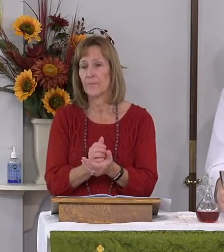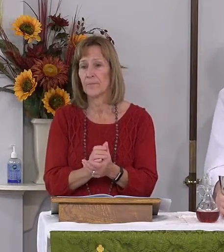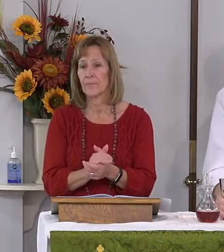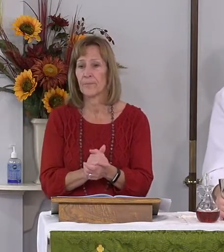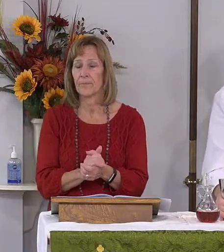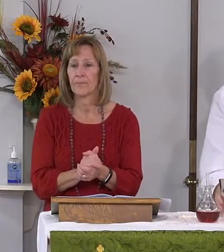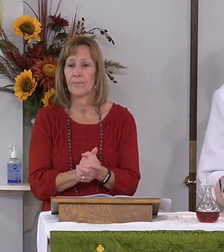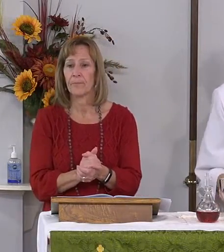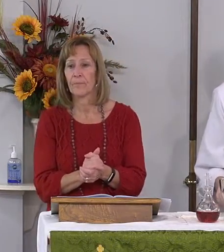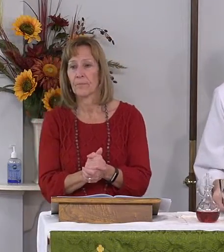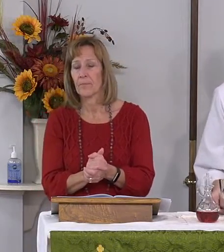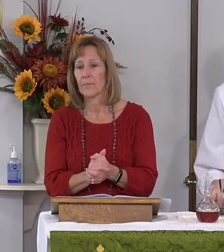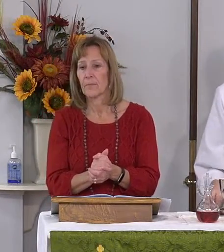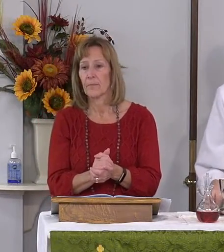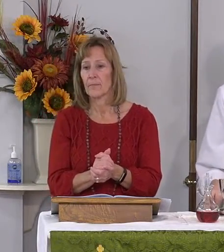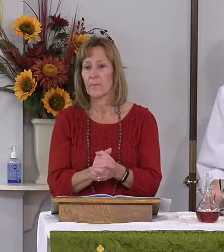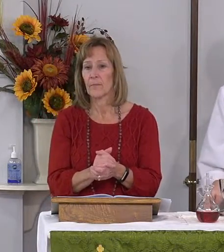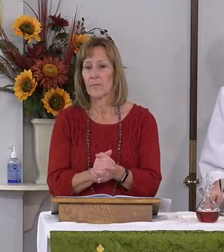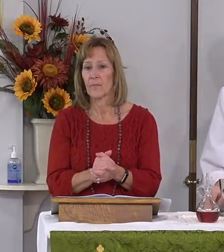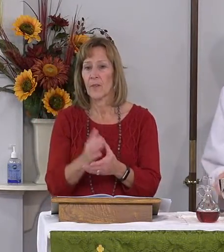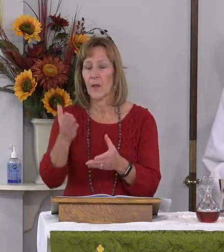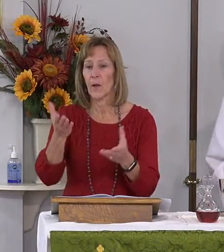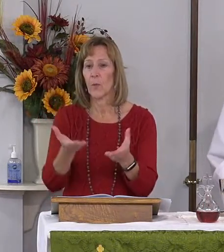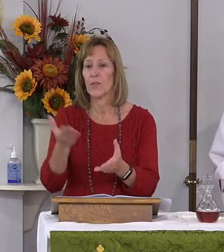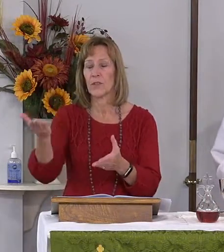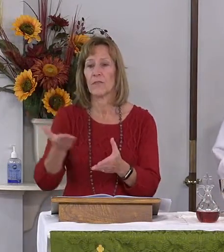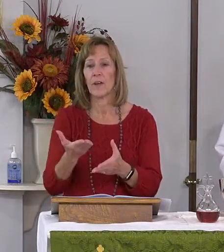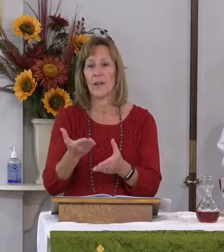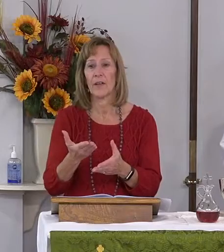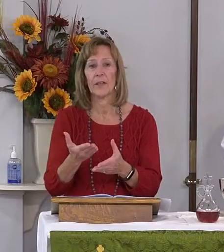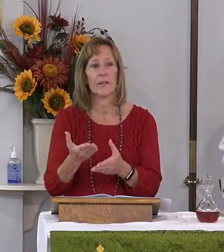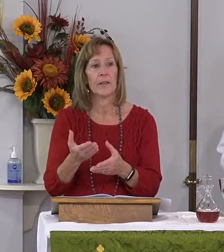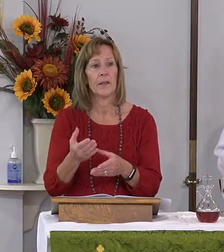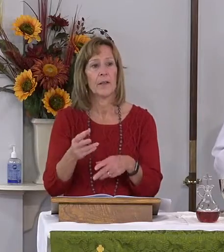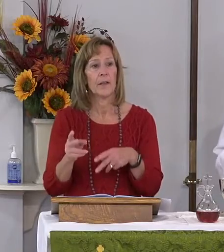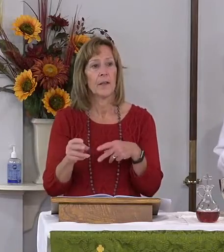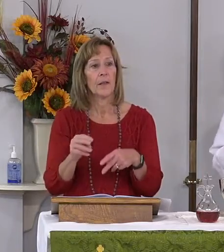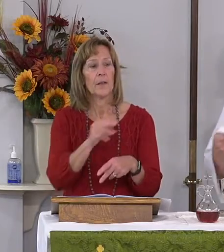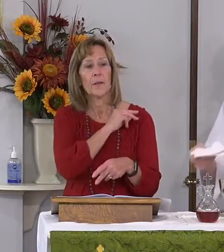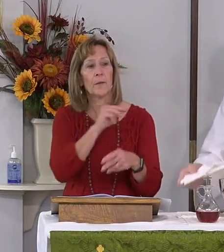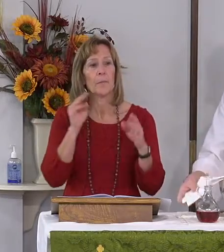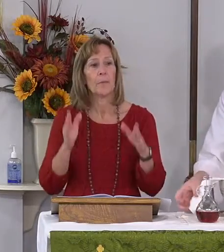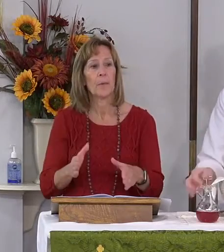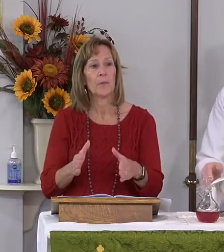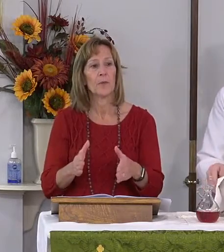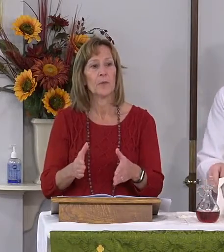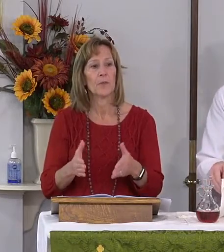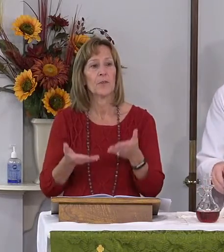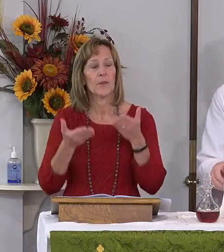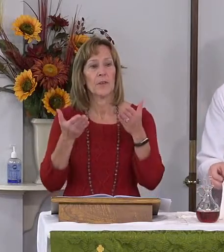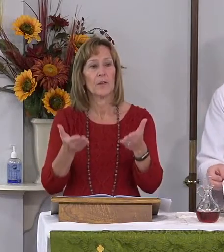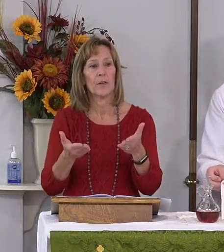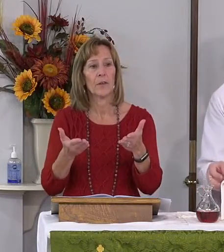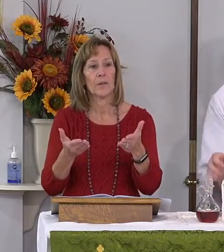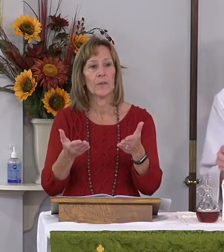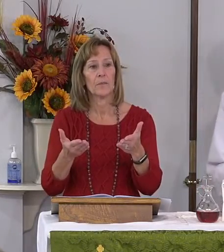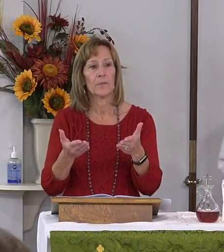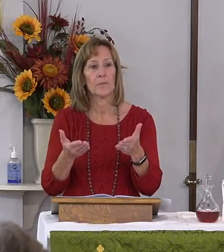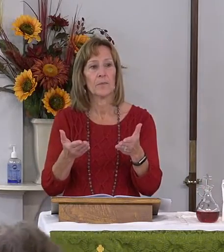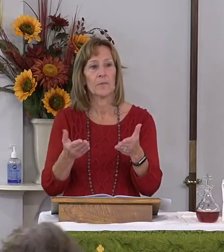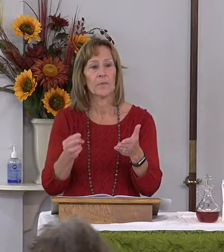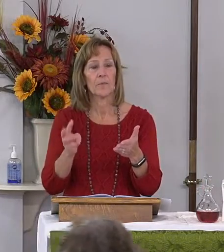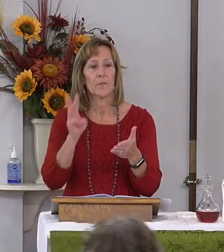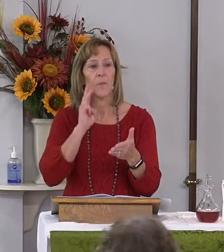Amen. Amen. I'd like to invite our lay Eucharistic ministers who are at this service to come forward to receive